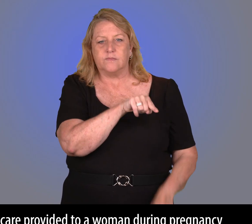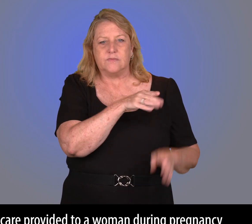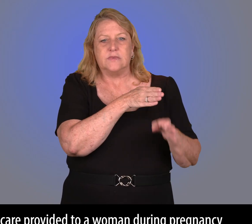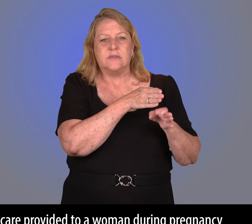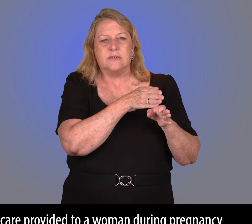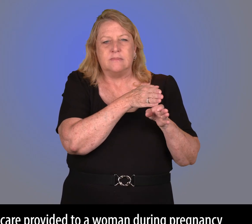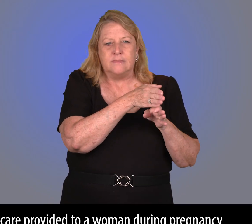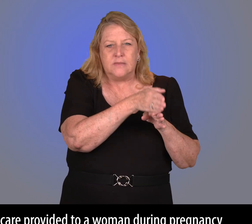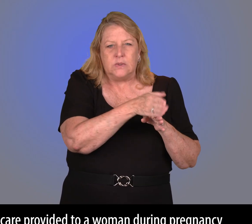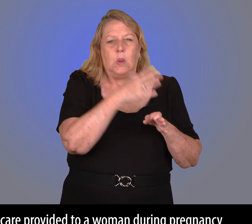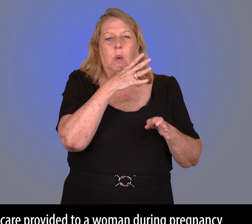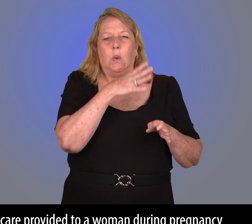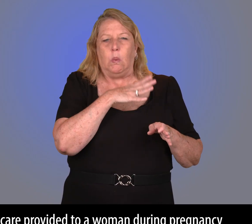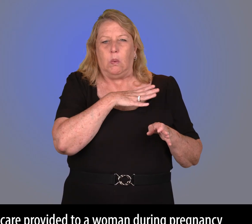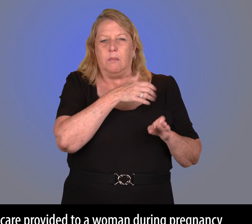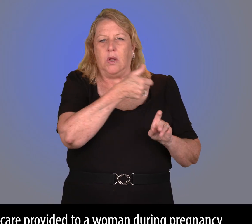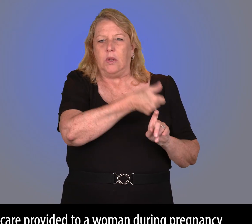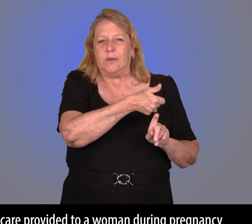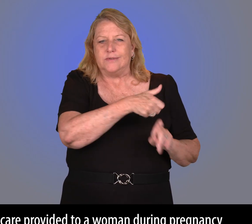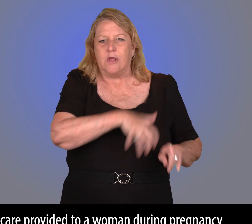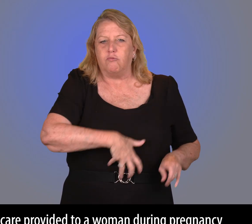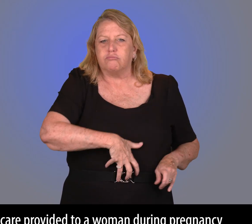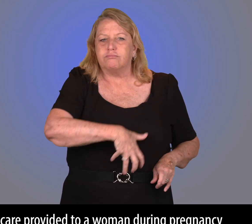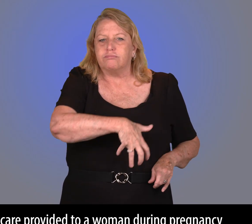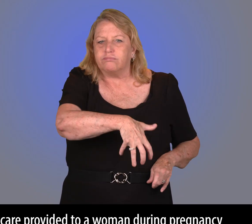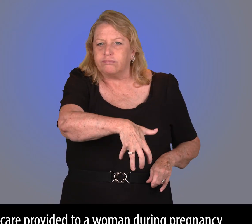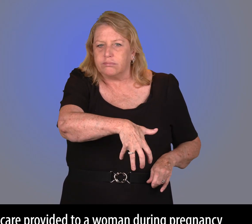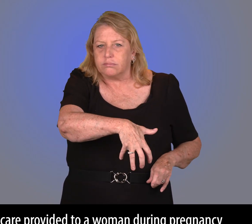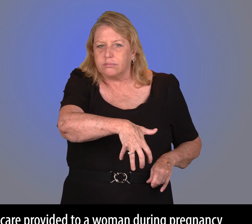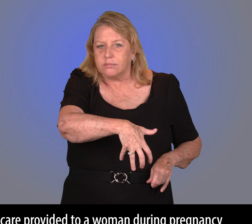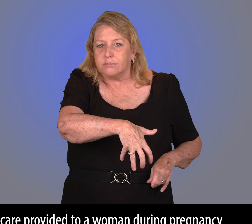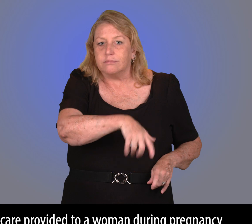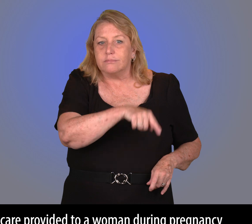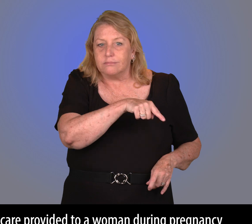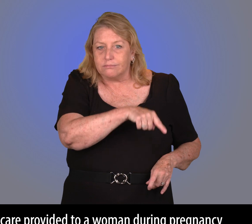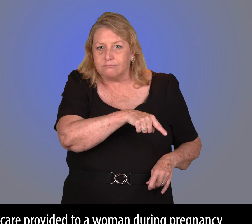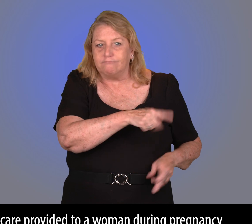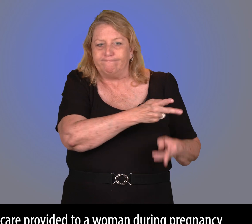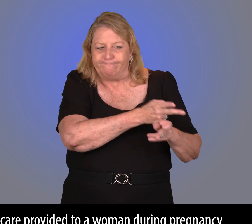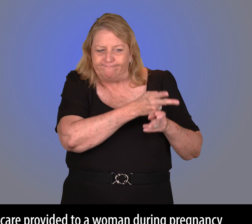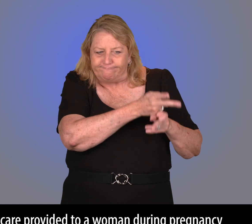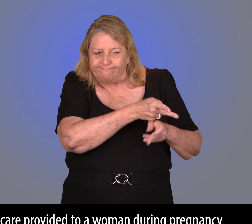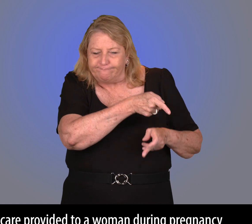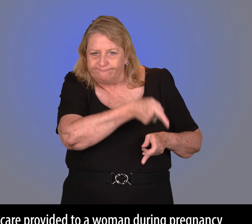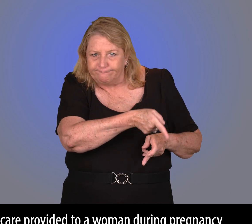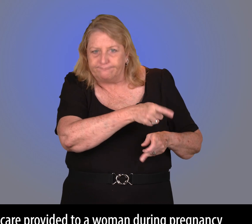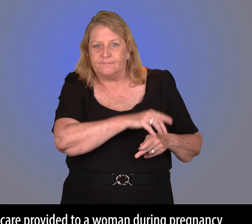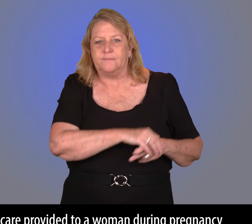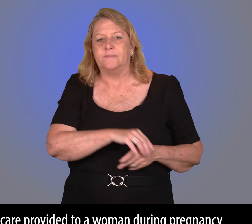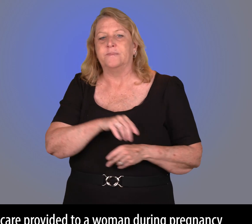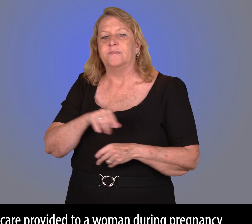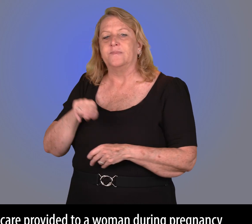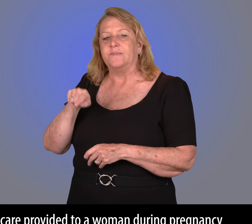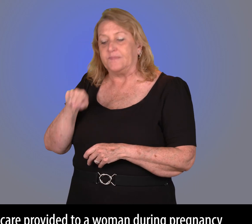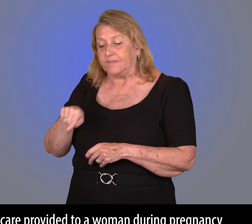Obstetrics, or OB, relates to the care provided to a woman during pregnancy,